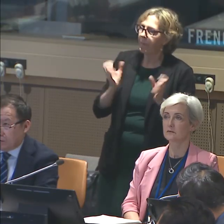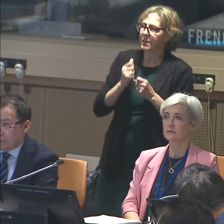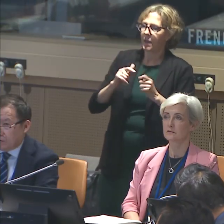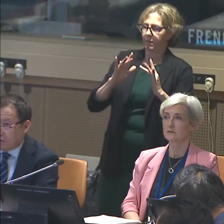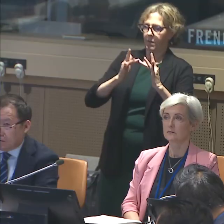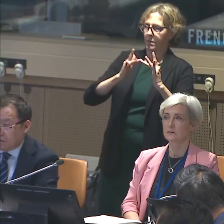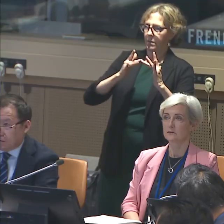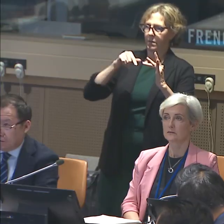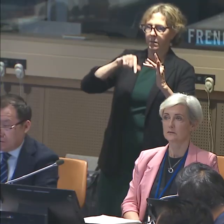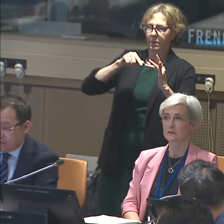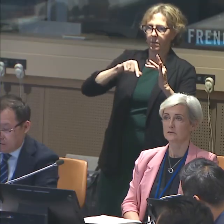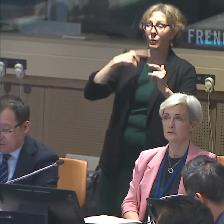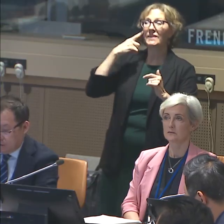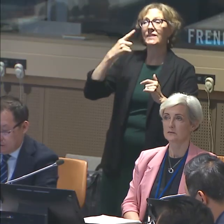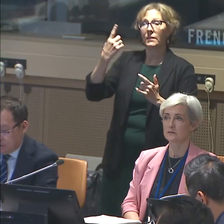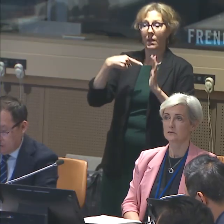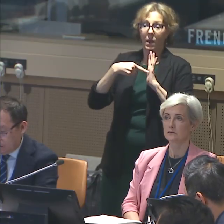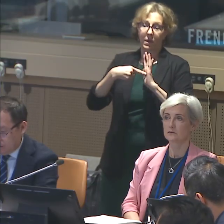in Cambodia,